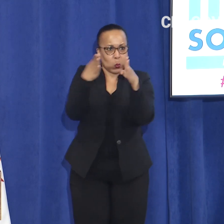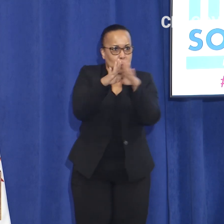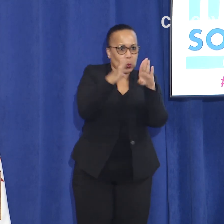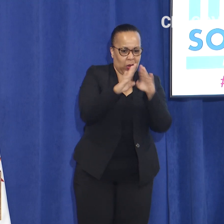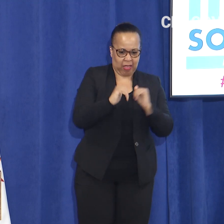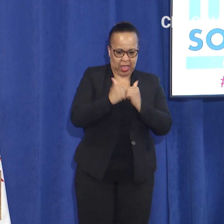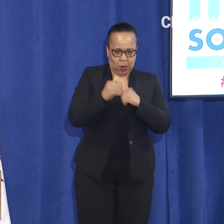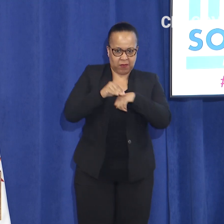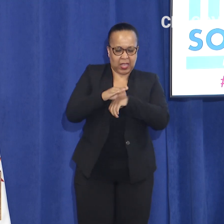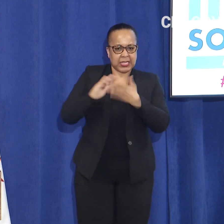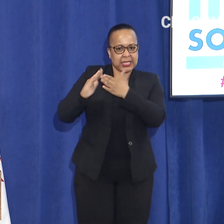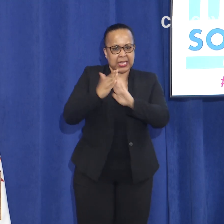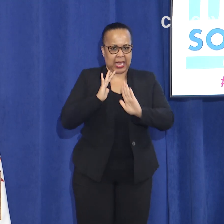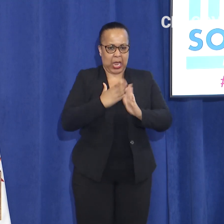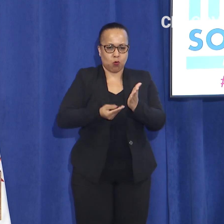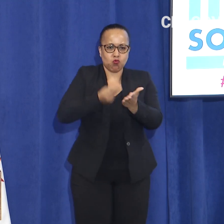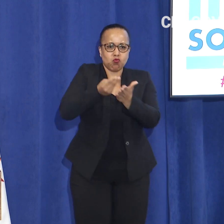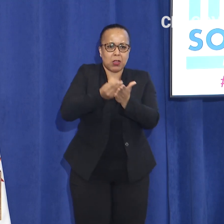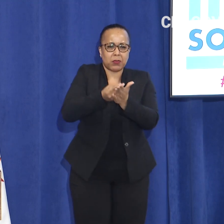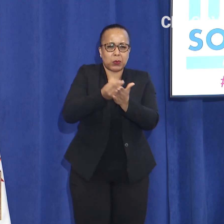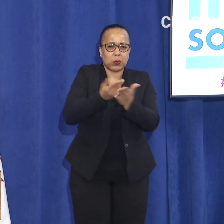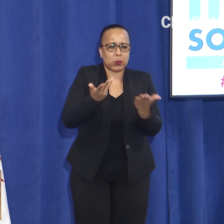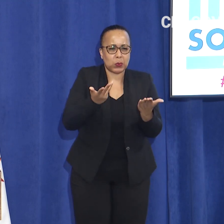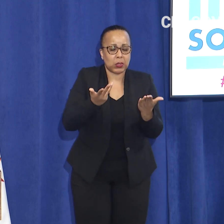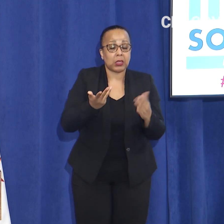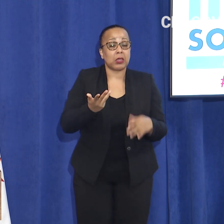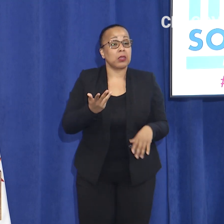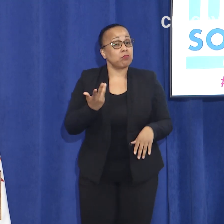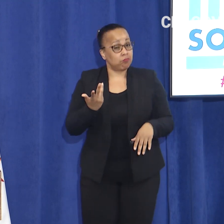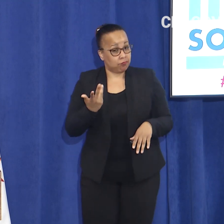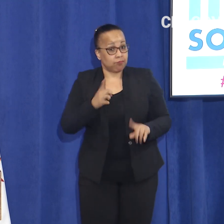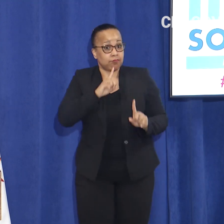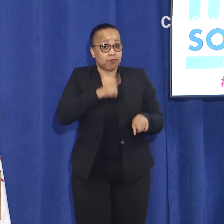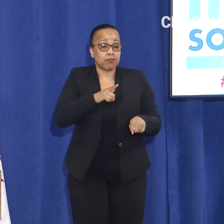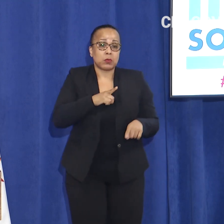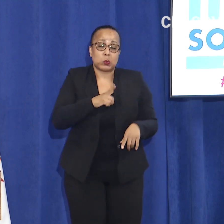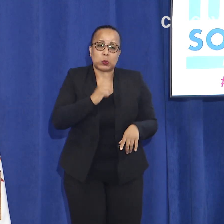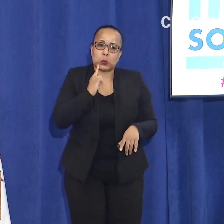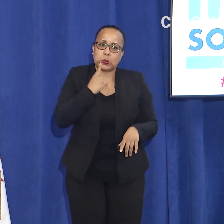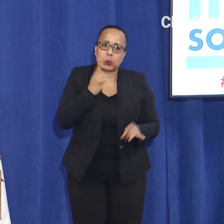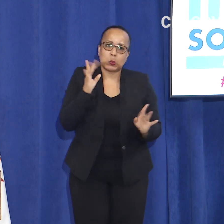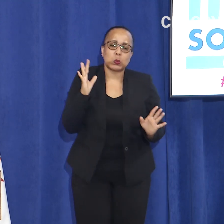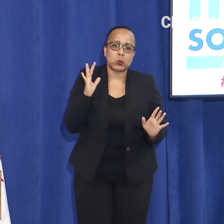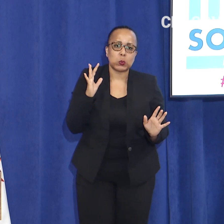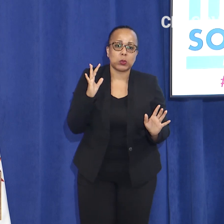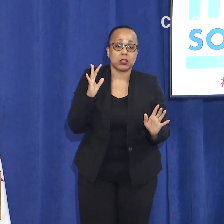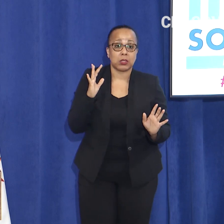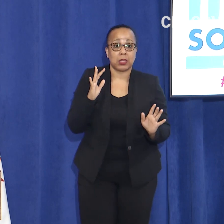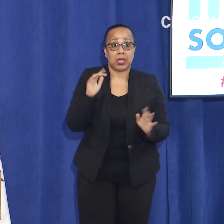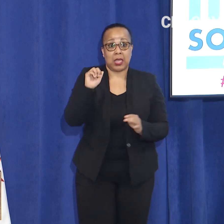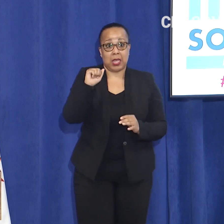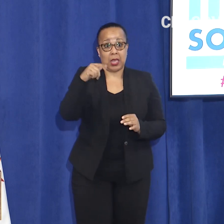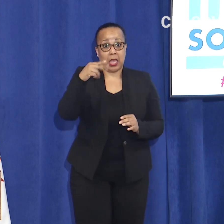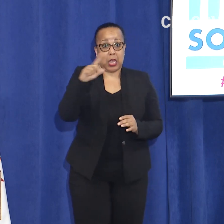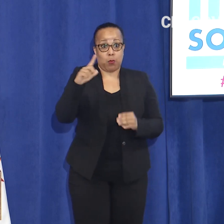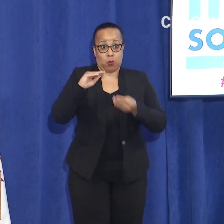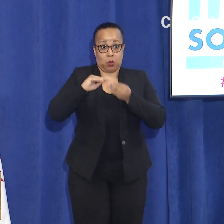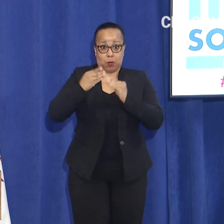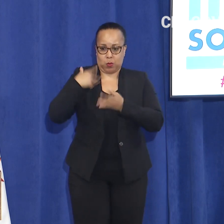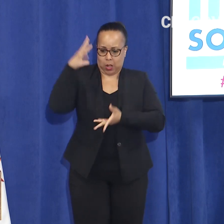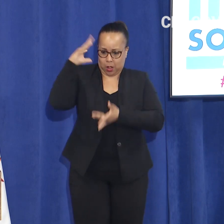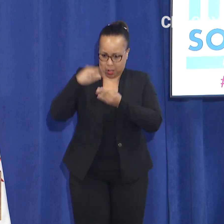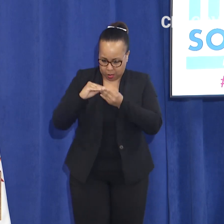city revenues. And the reality is it's been significant. And with the April numbers now